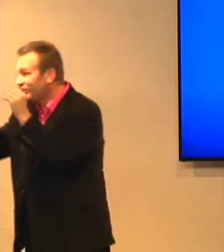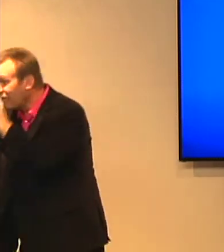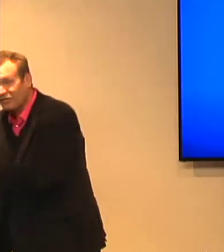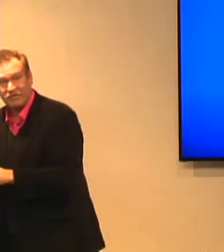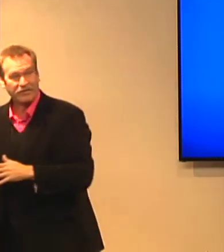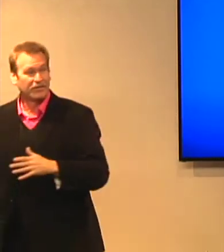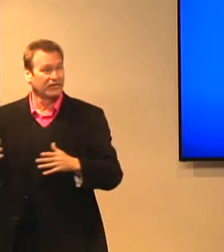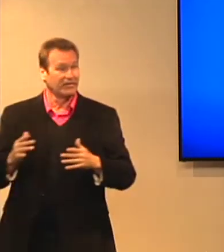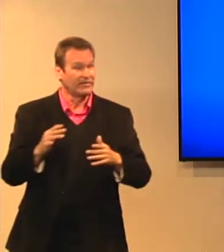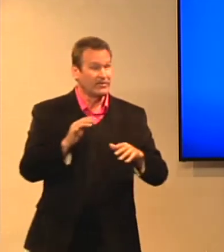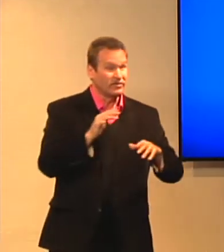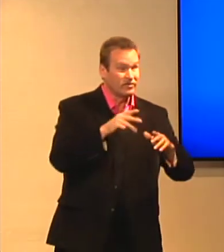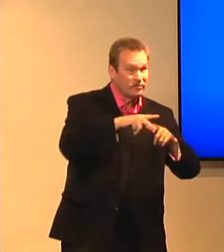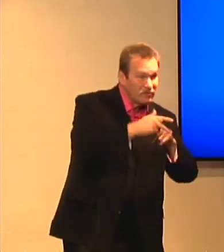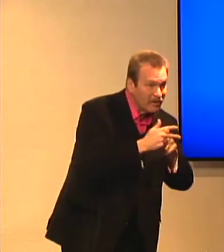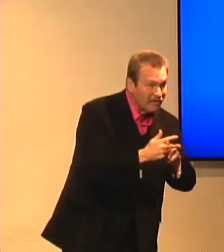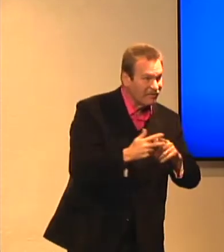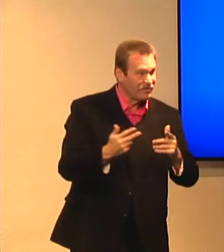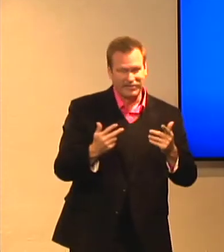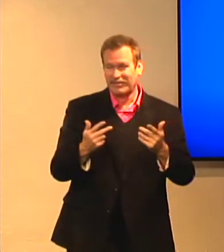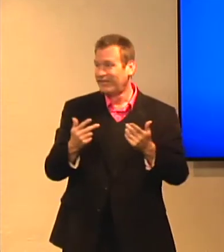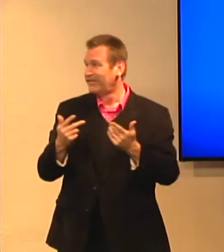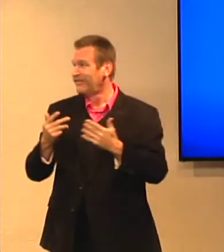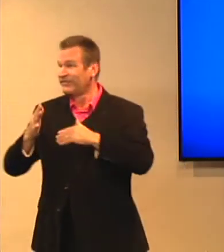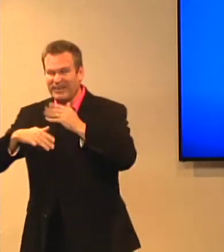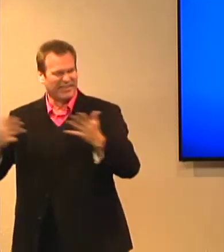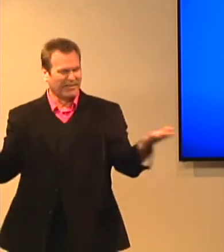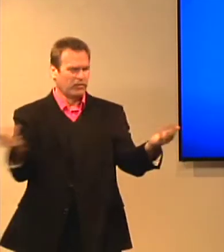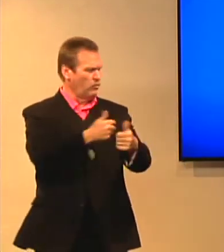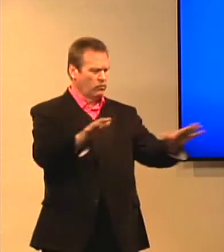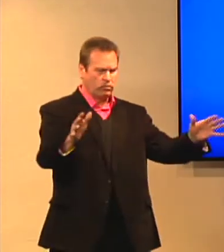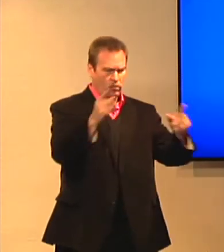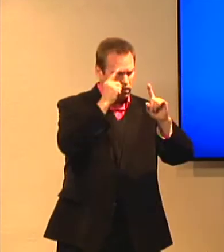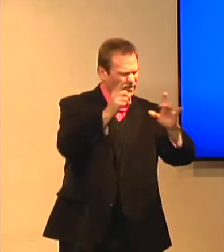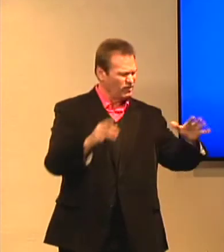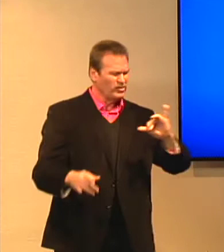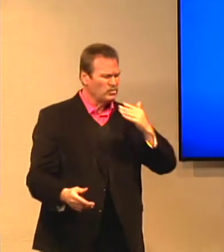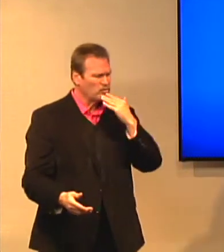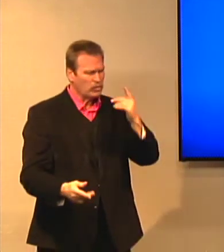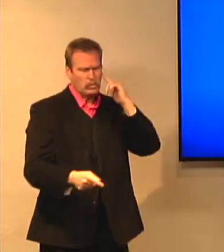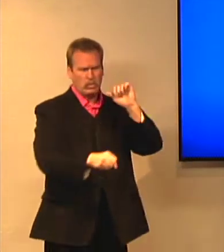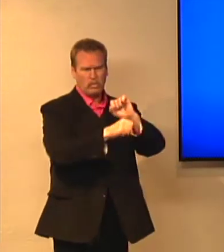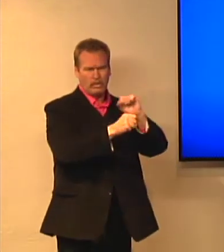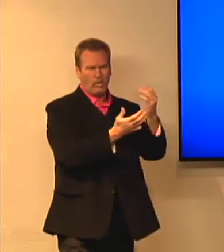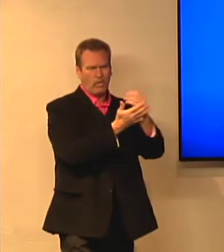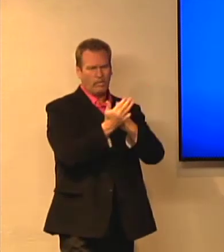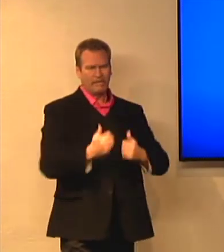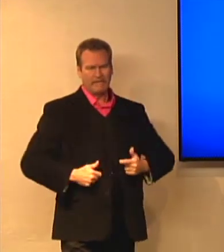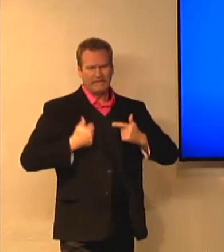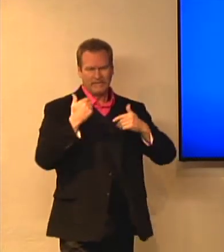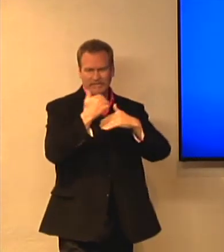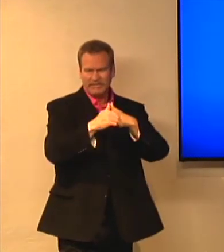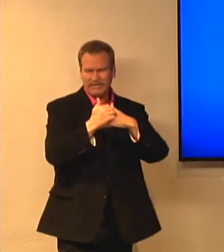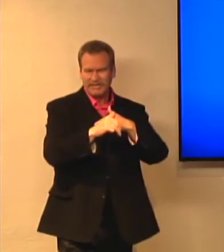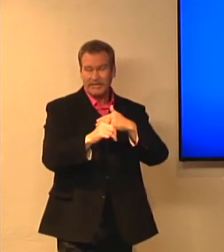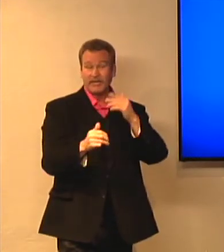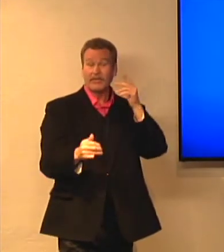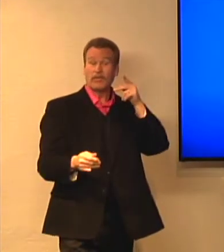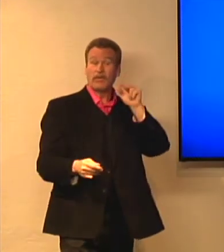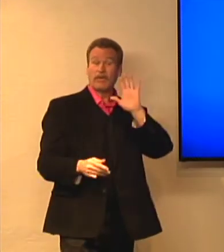know. Whatever the goal that you have is, mechanics, building, you know, so many different goals. These are good goals to work, to earn a living, to earn our